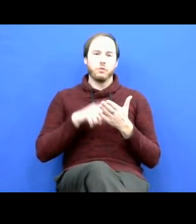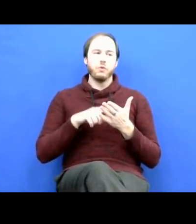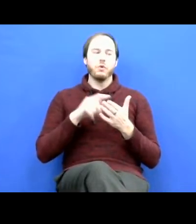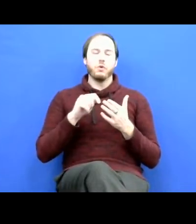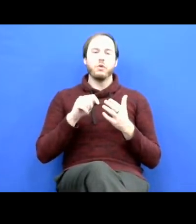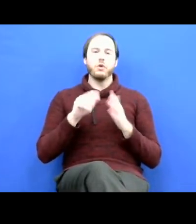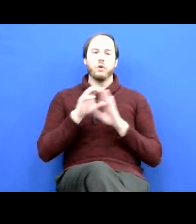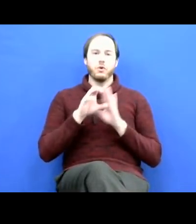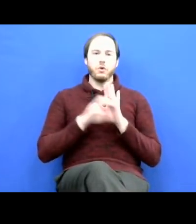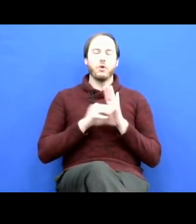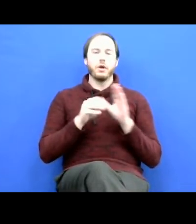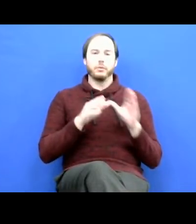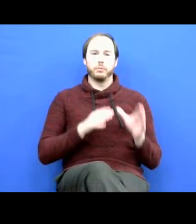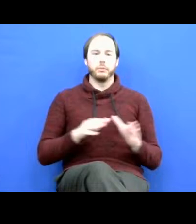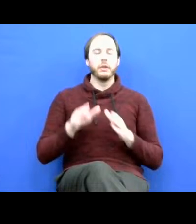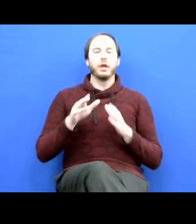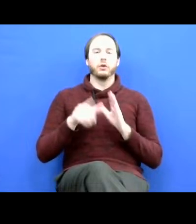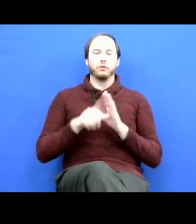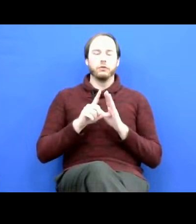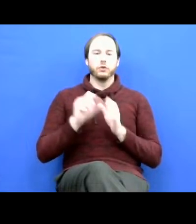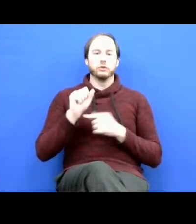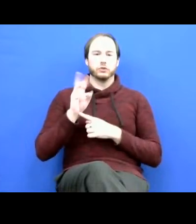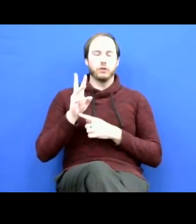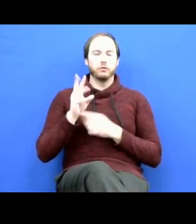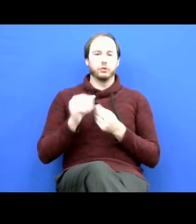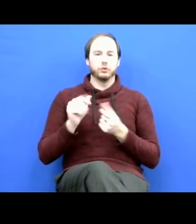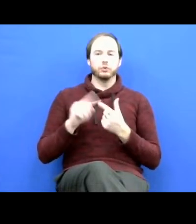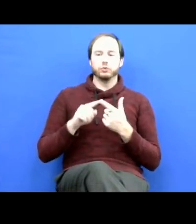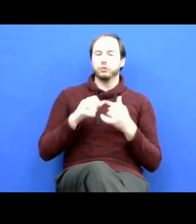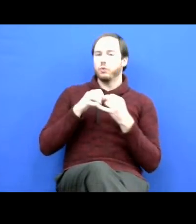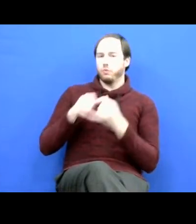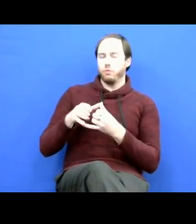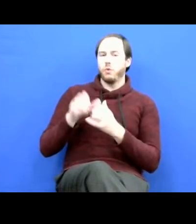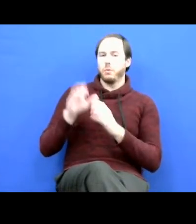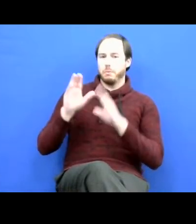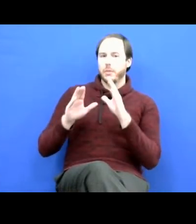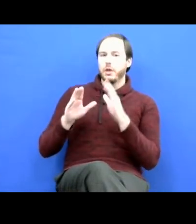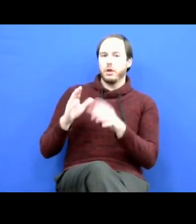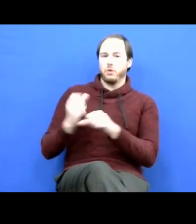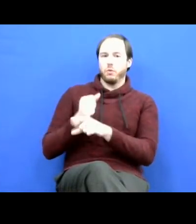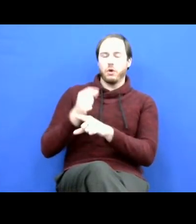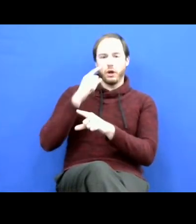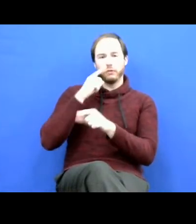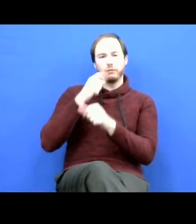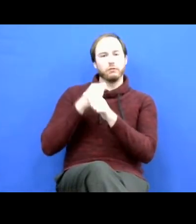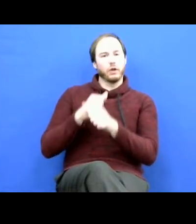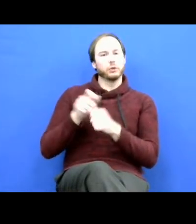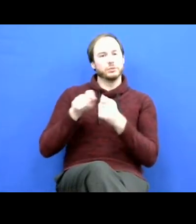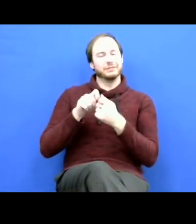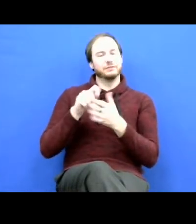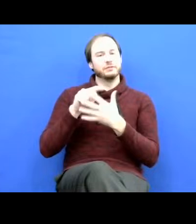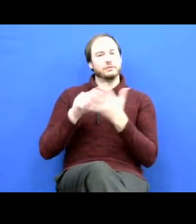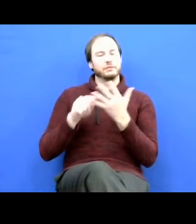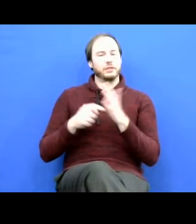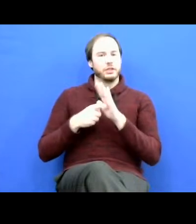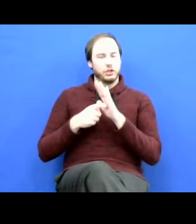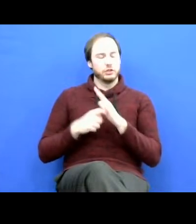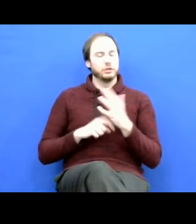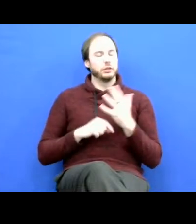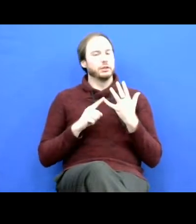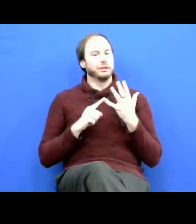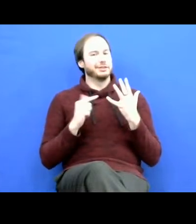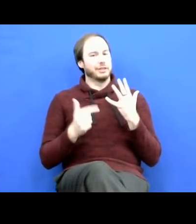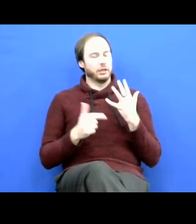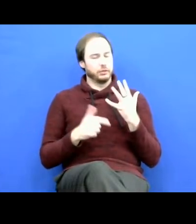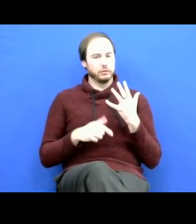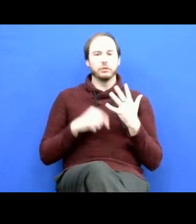plan review software solution bid to Cloud Permit Software, subject to conditions. Seconded. So I'll note